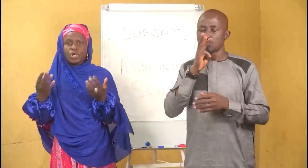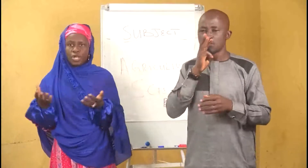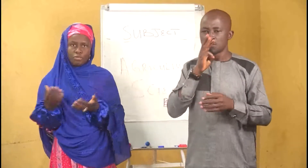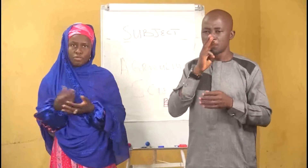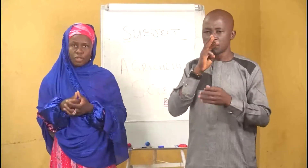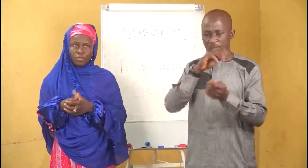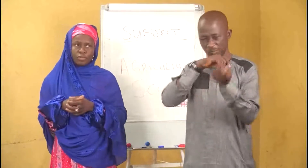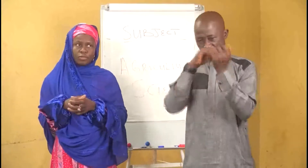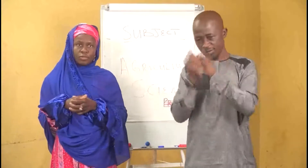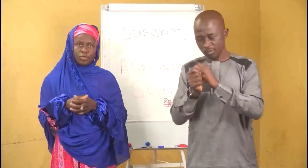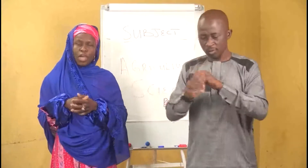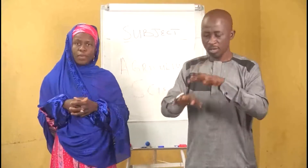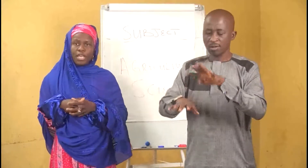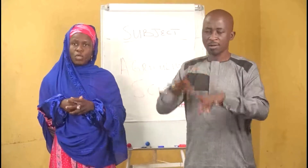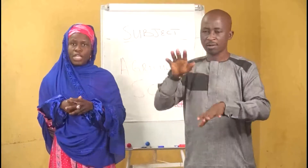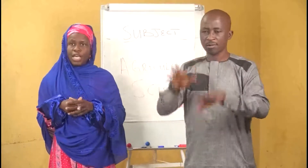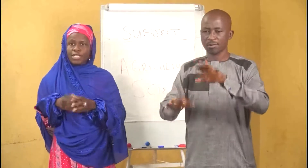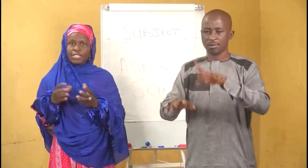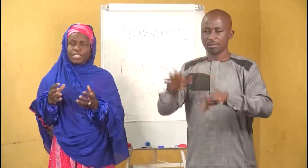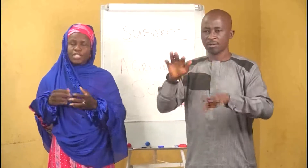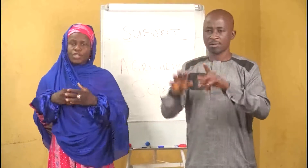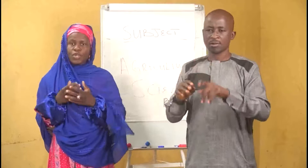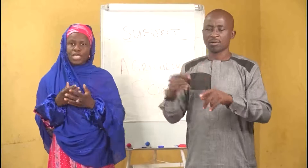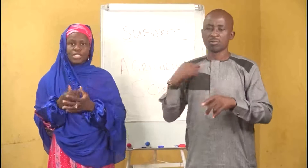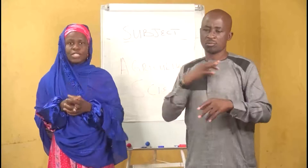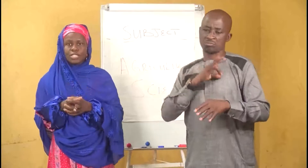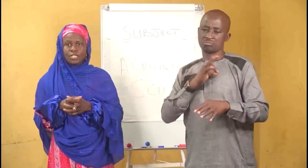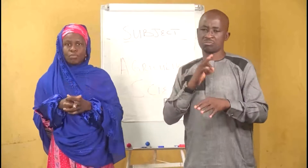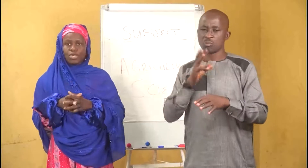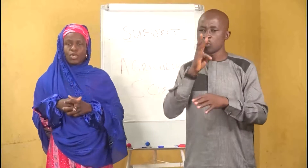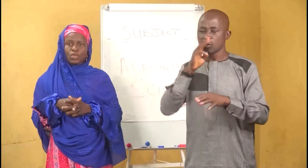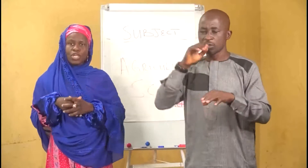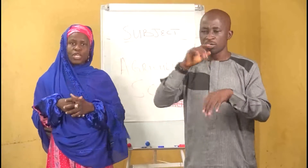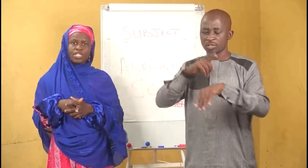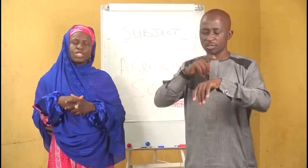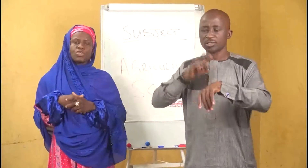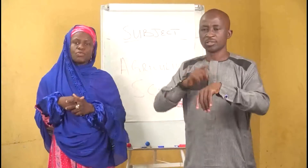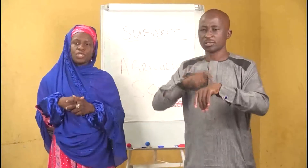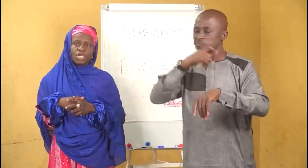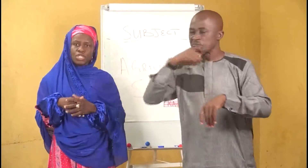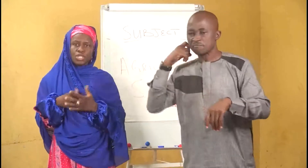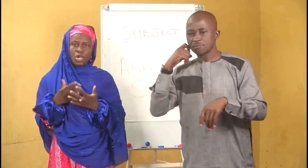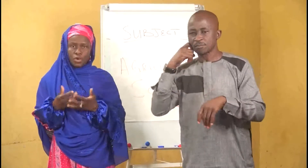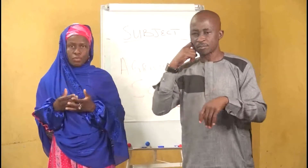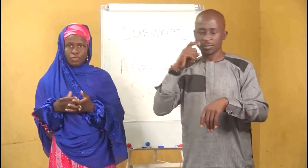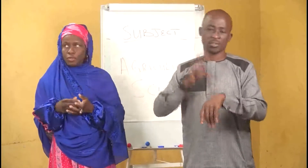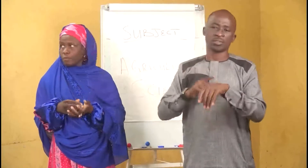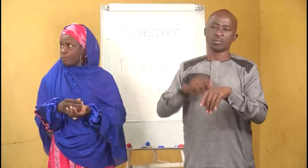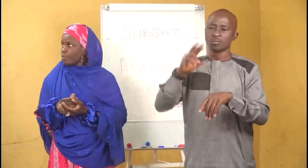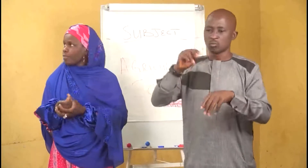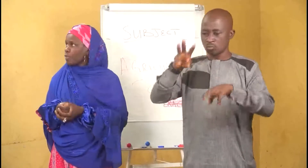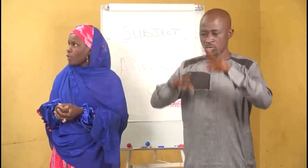supplements rainfall. We apply water in the dry season, period where there is insufficient